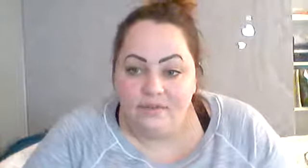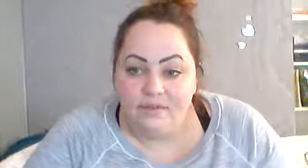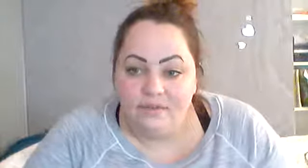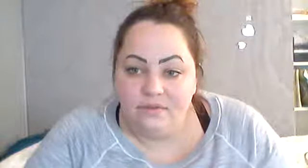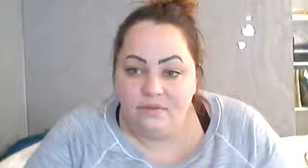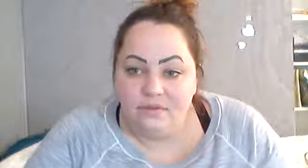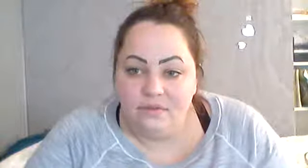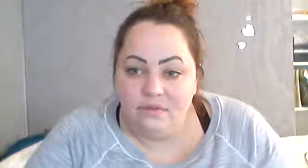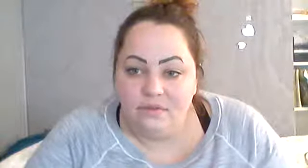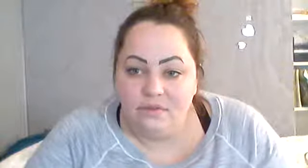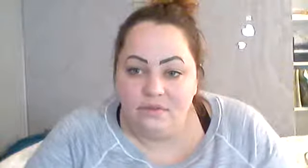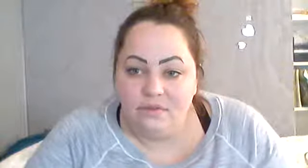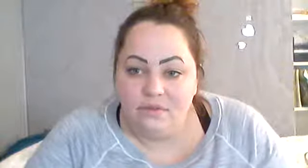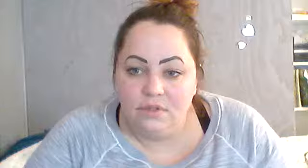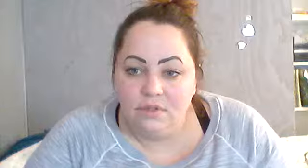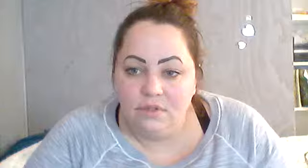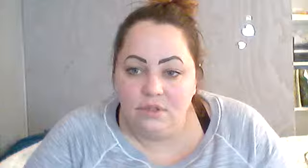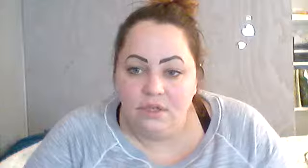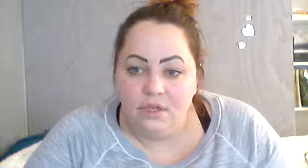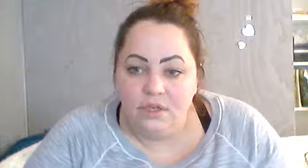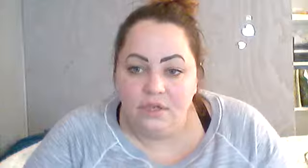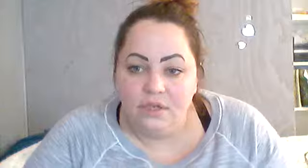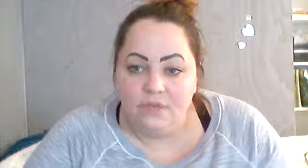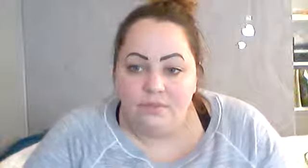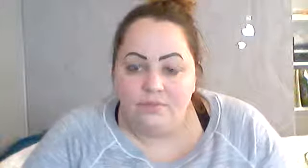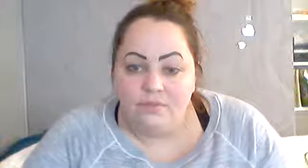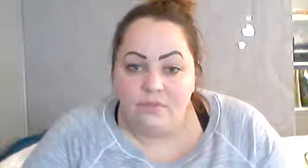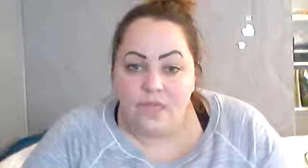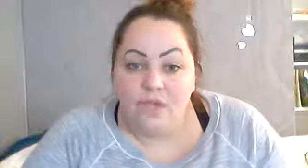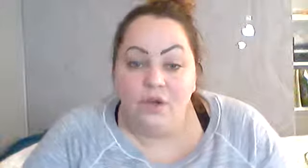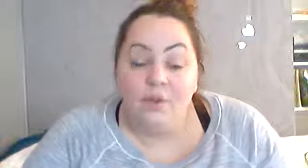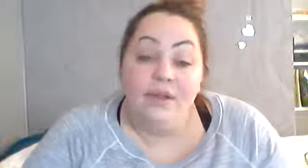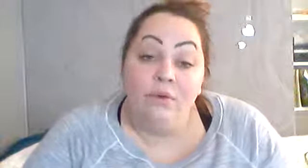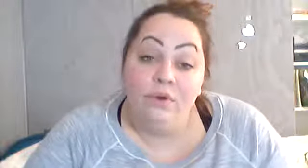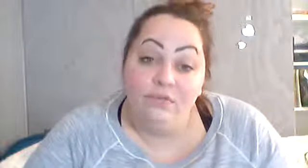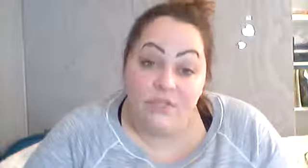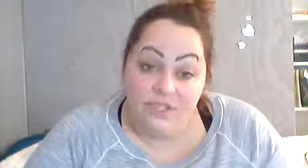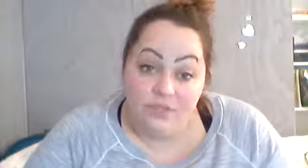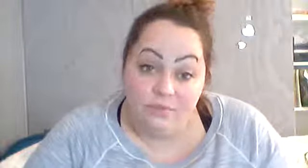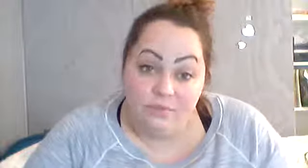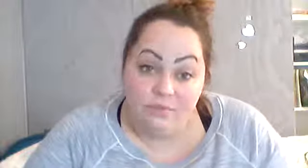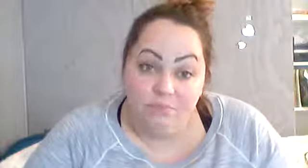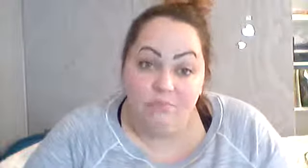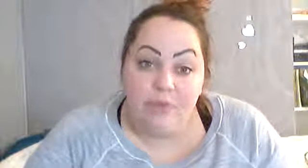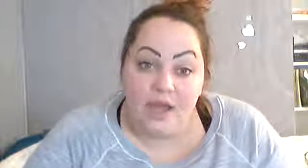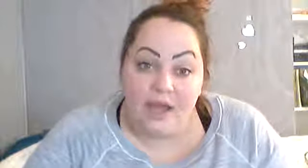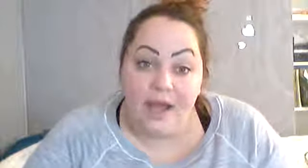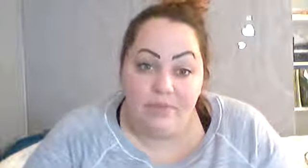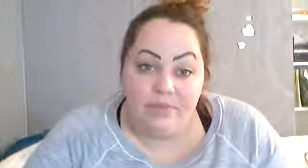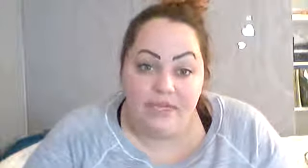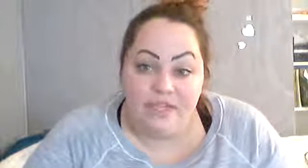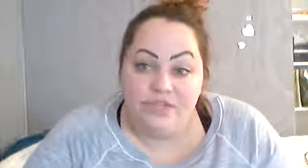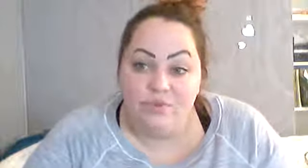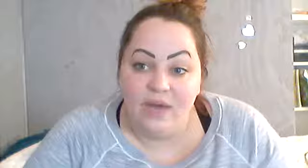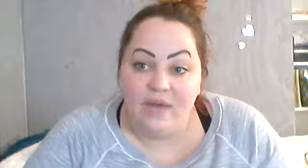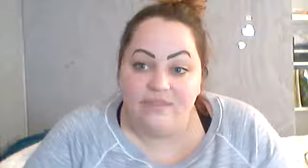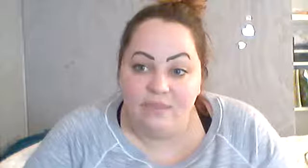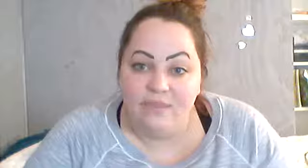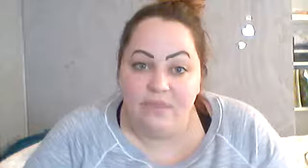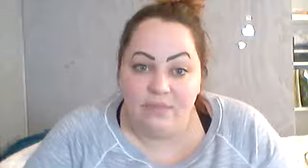I don't know if they do. But I plan to have something in place.